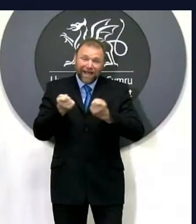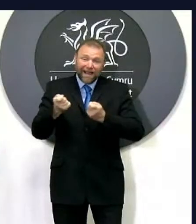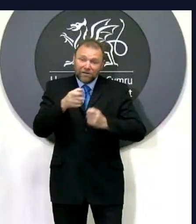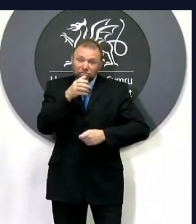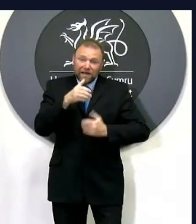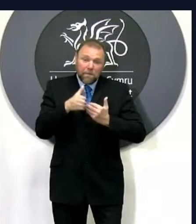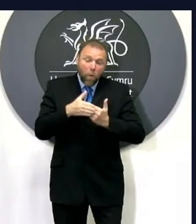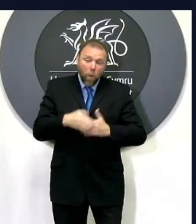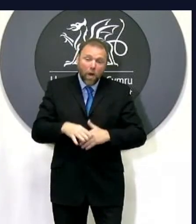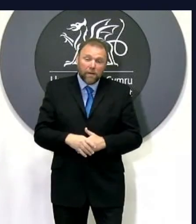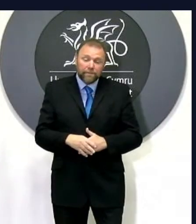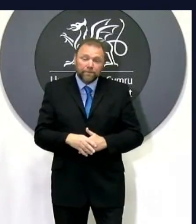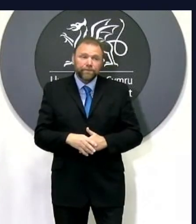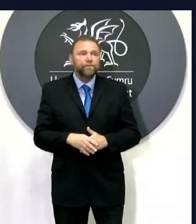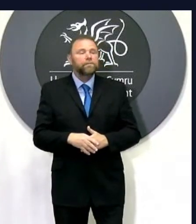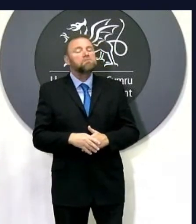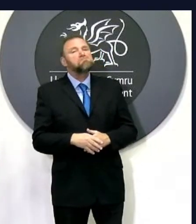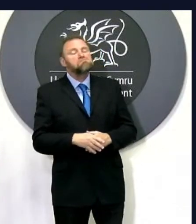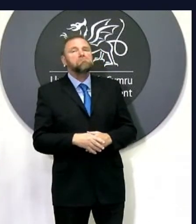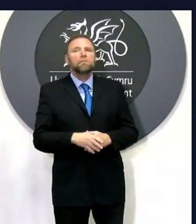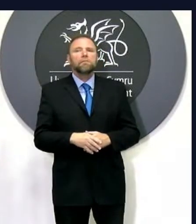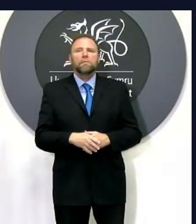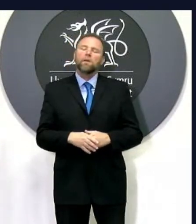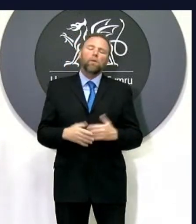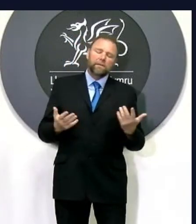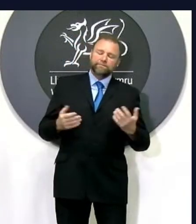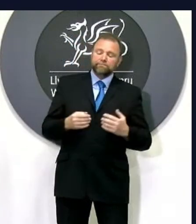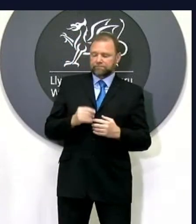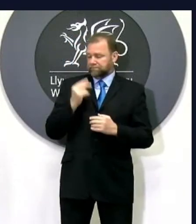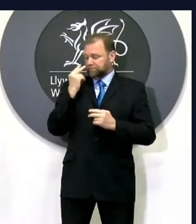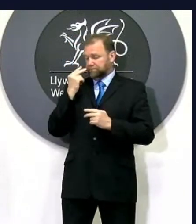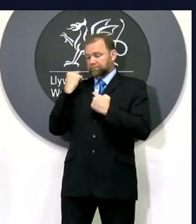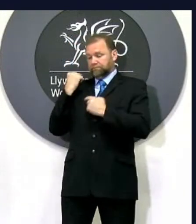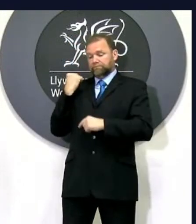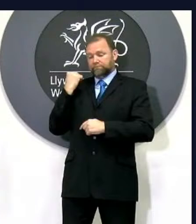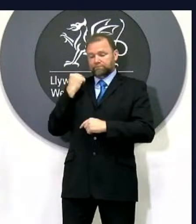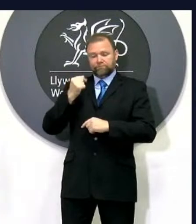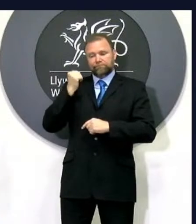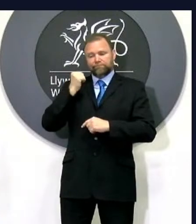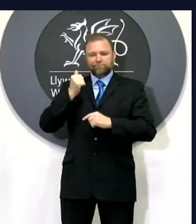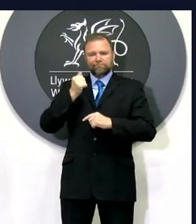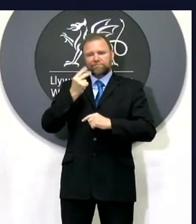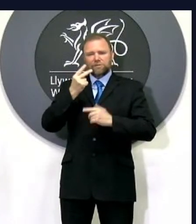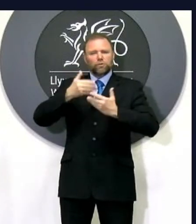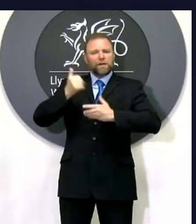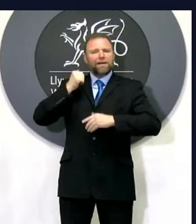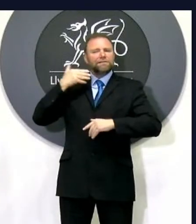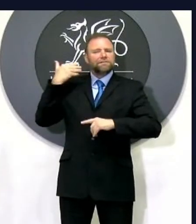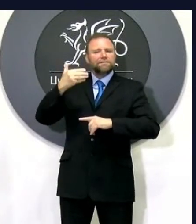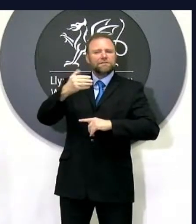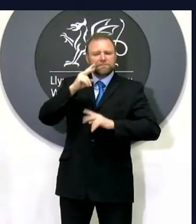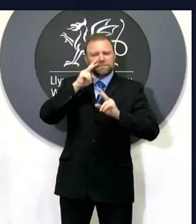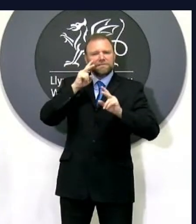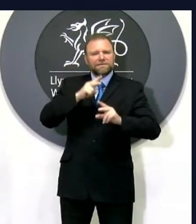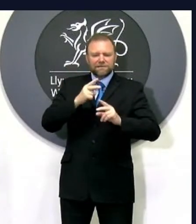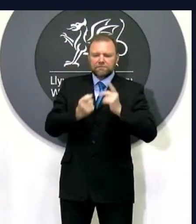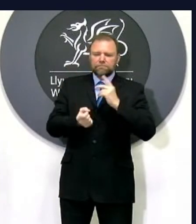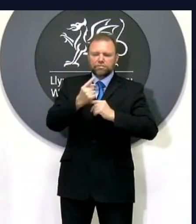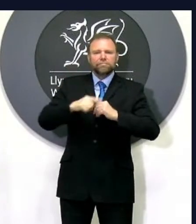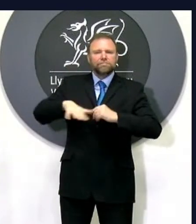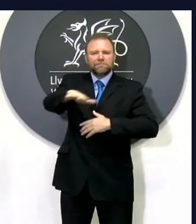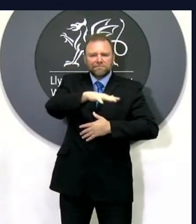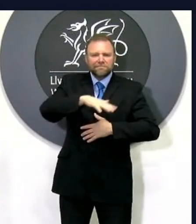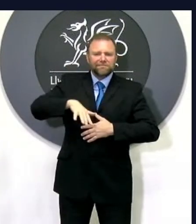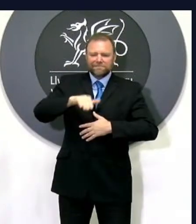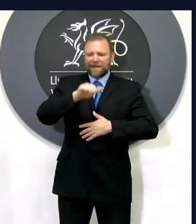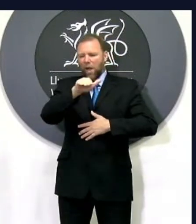answer to the scenes that we saw outside the Senedd is to make it clear to people that